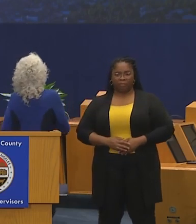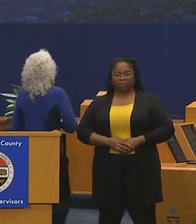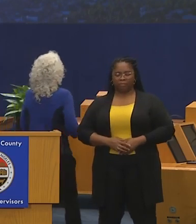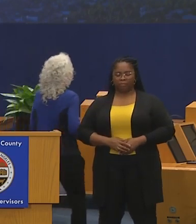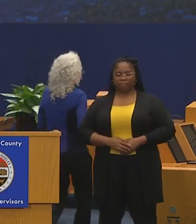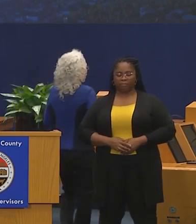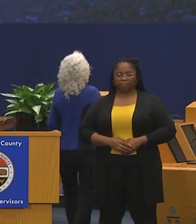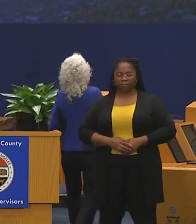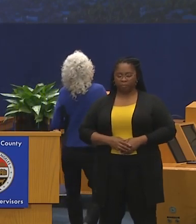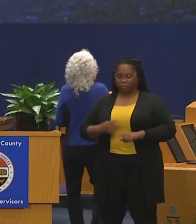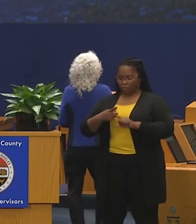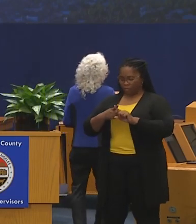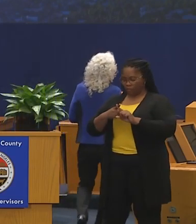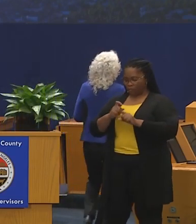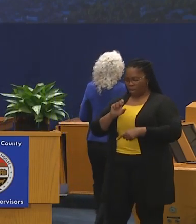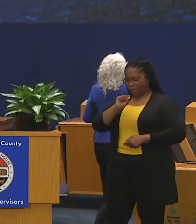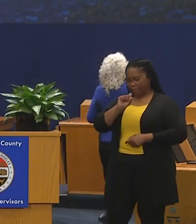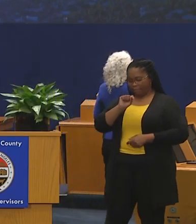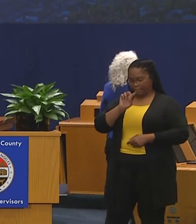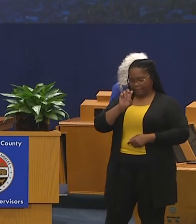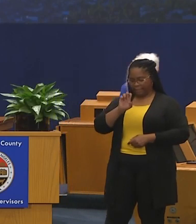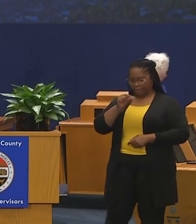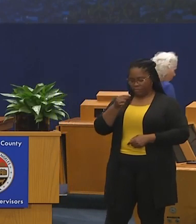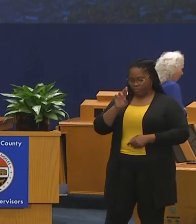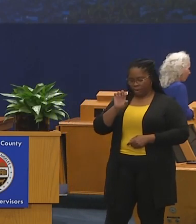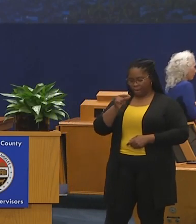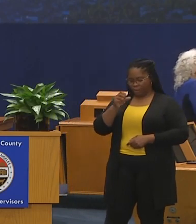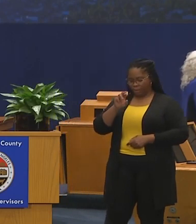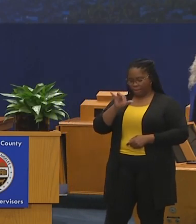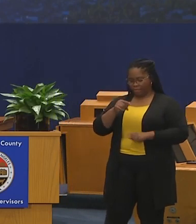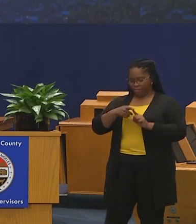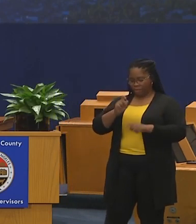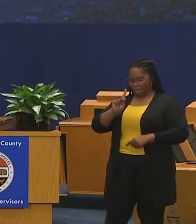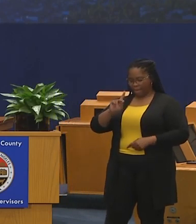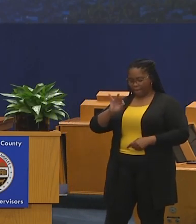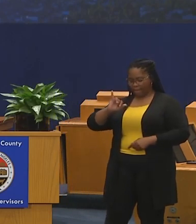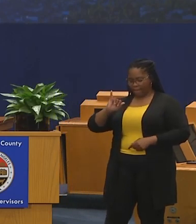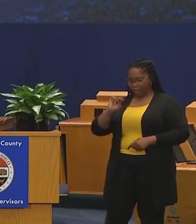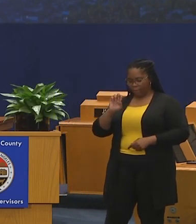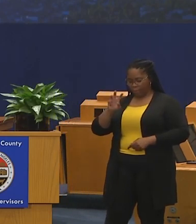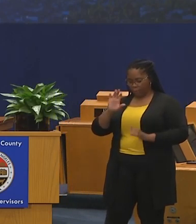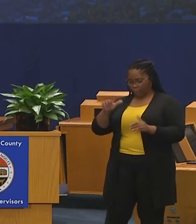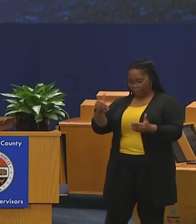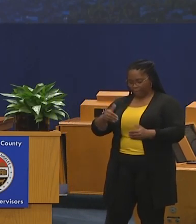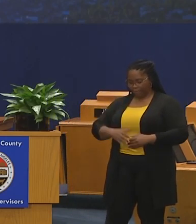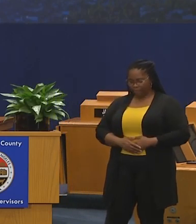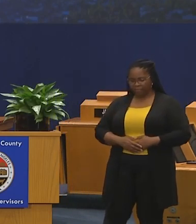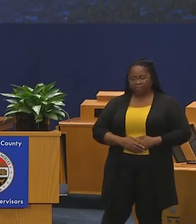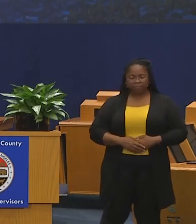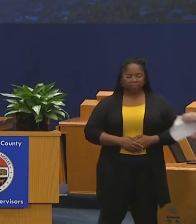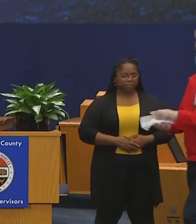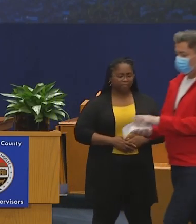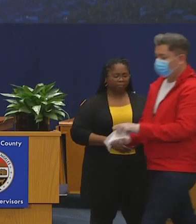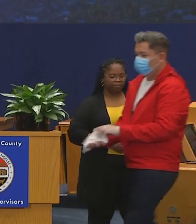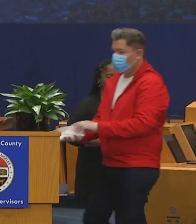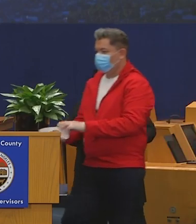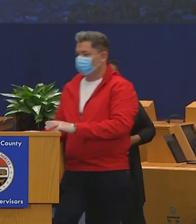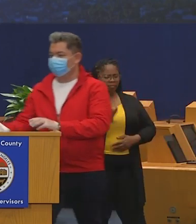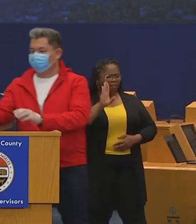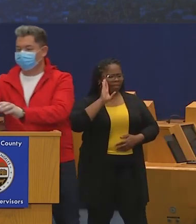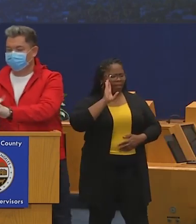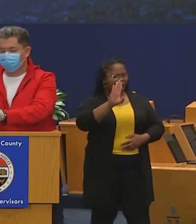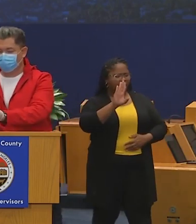That comes from the line of Steve Gregory with KFI News. Please go ahead. Hi, Barbara. Good afternoon. I